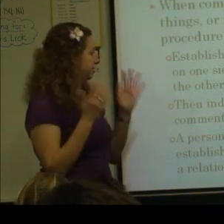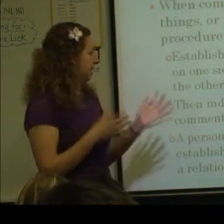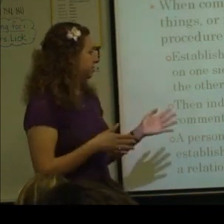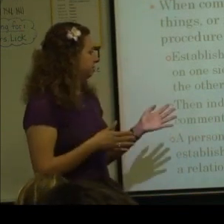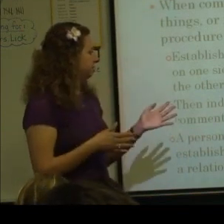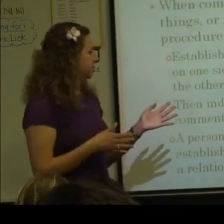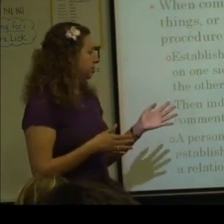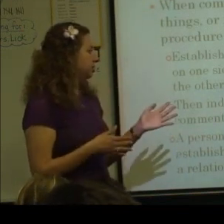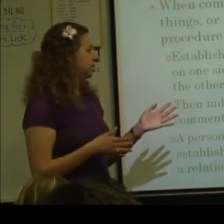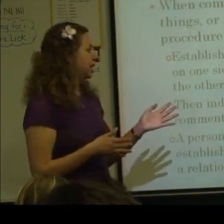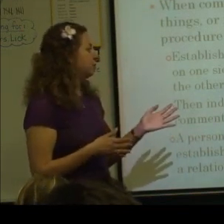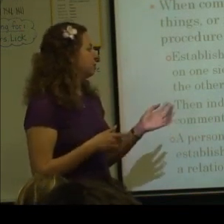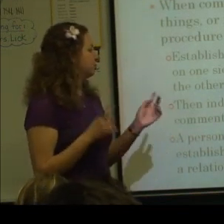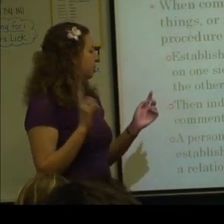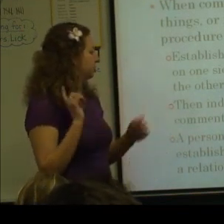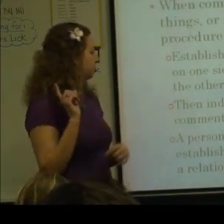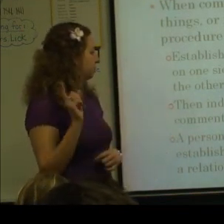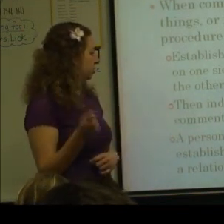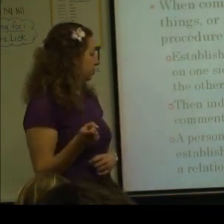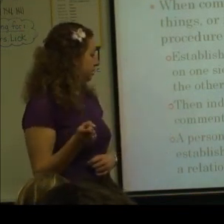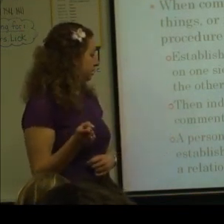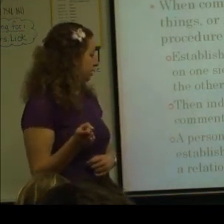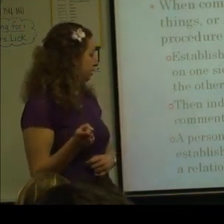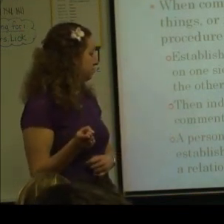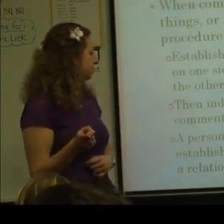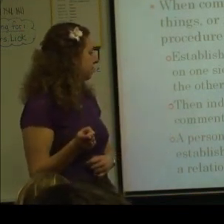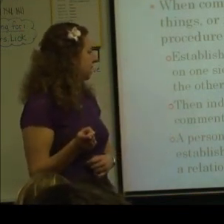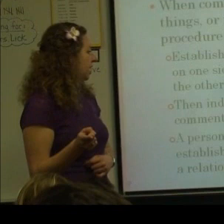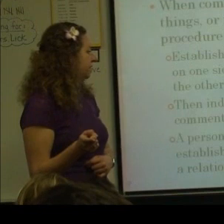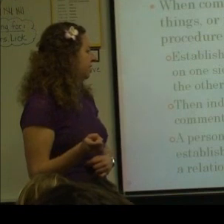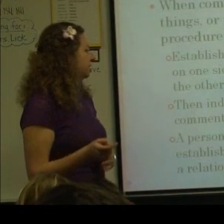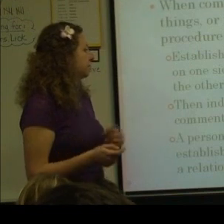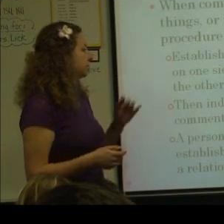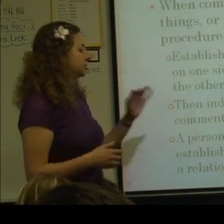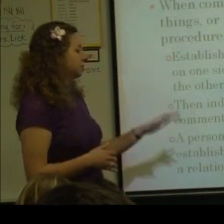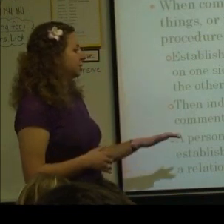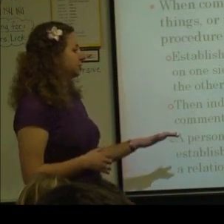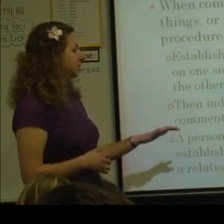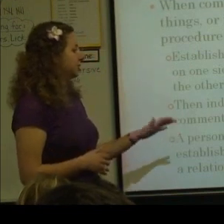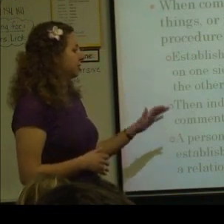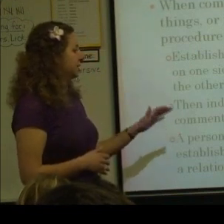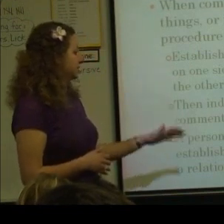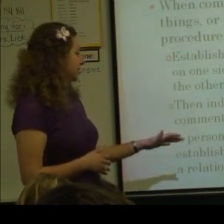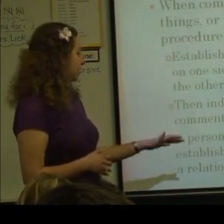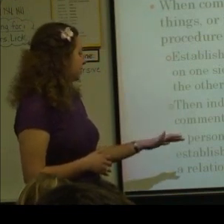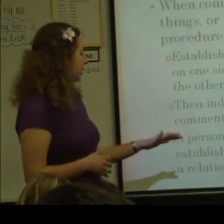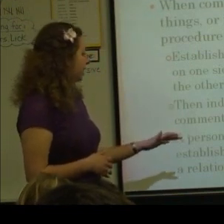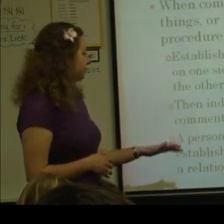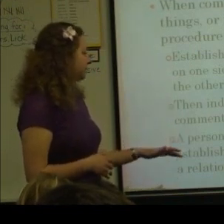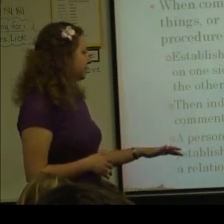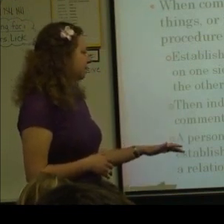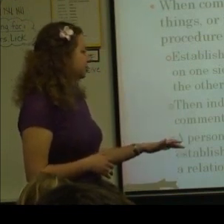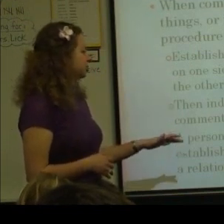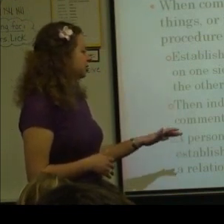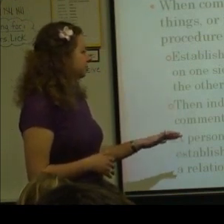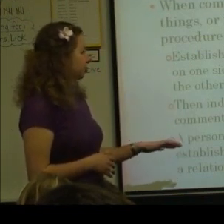side. Then you indicate which one you will be commenting on. And then a person, place, or thing, or idea can be established in a